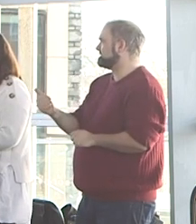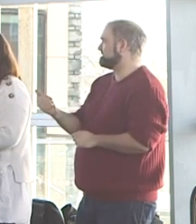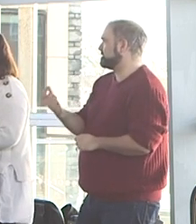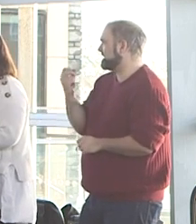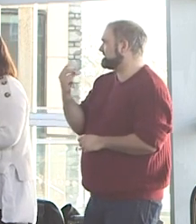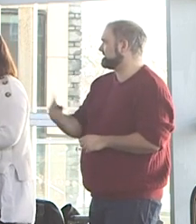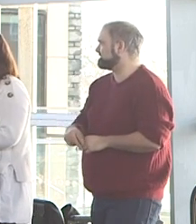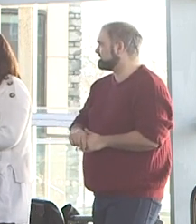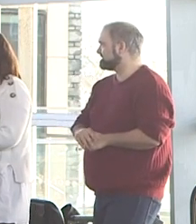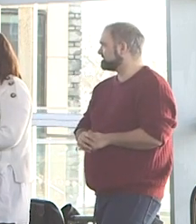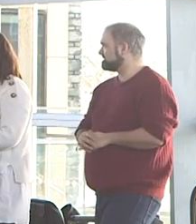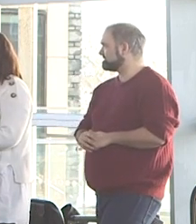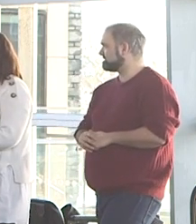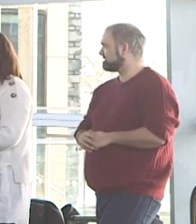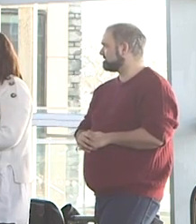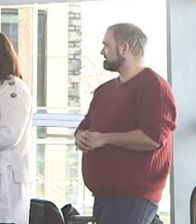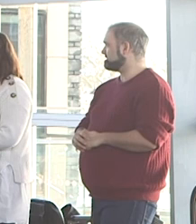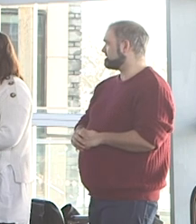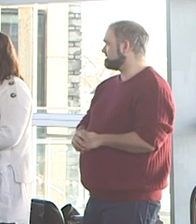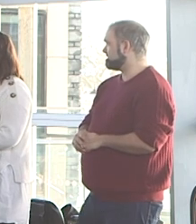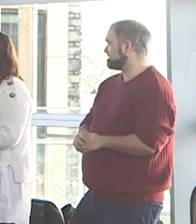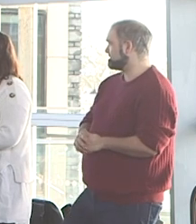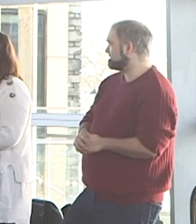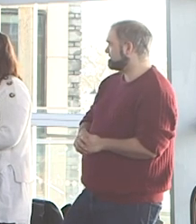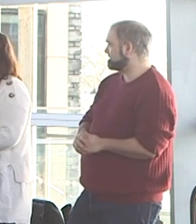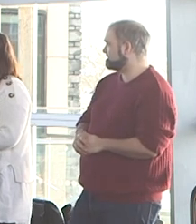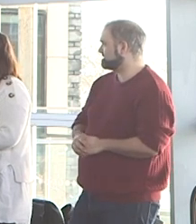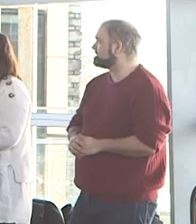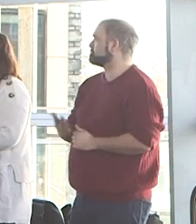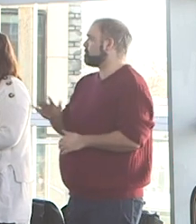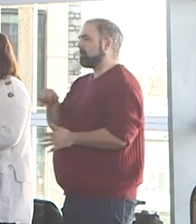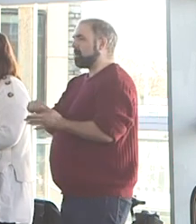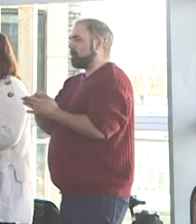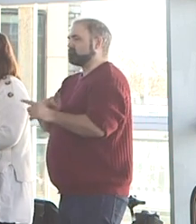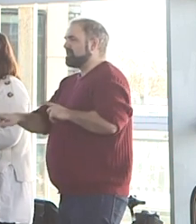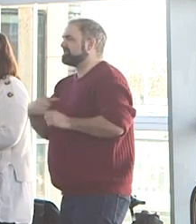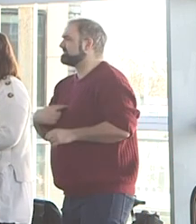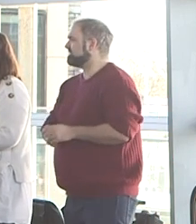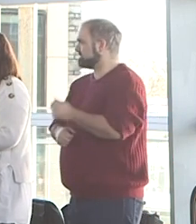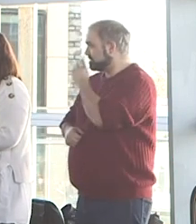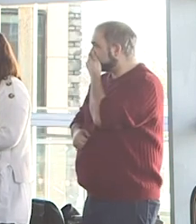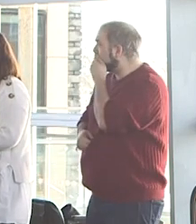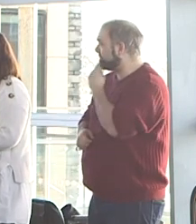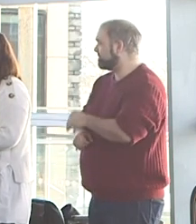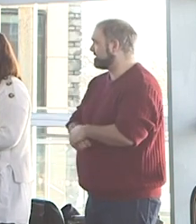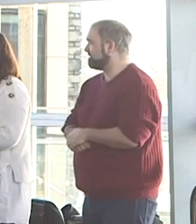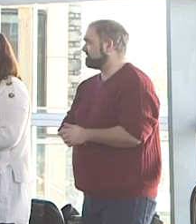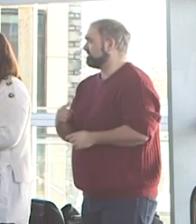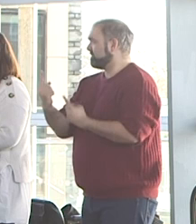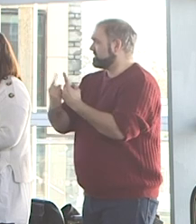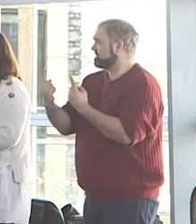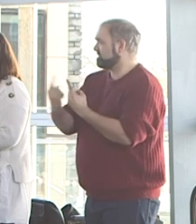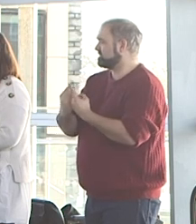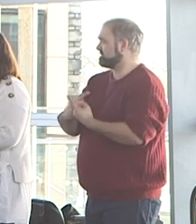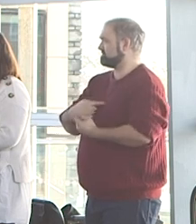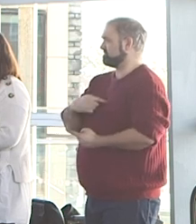Okay. But no problem, I try. Okay. The first thing, as the